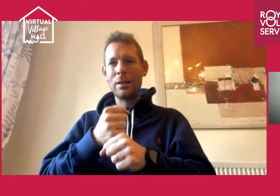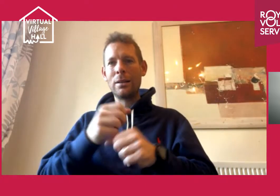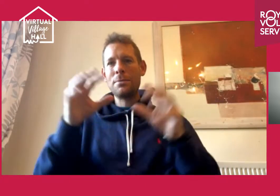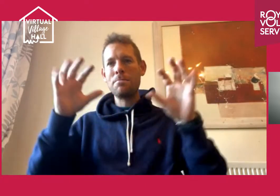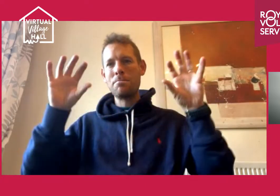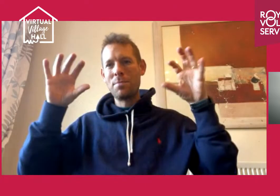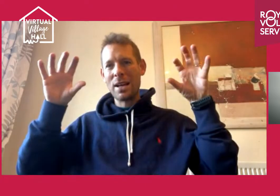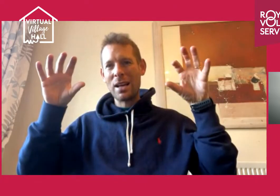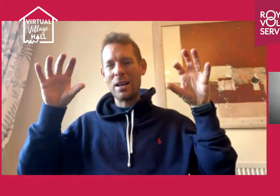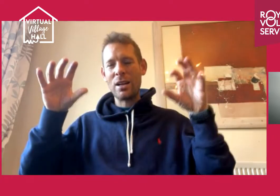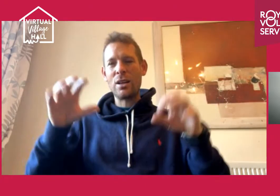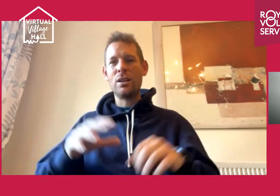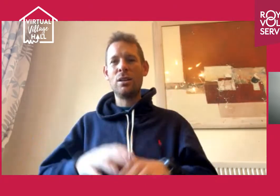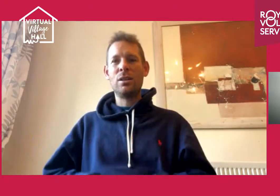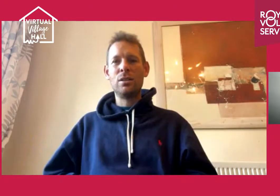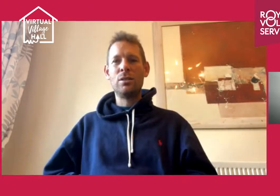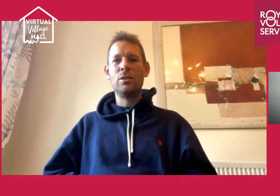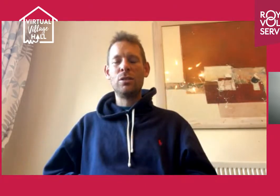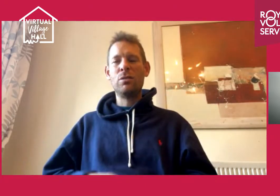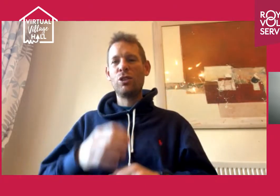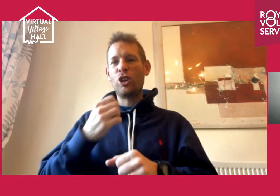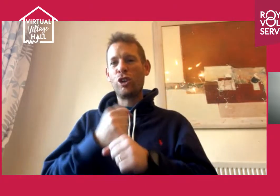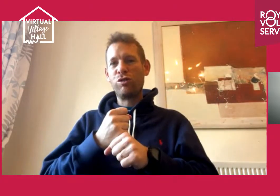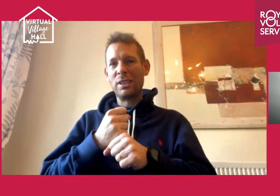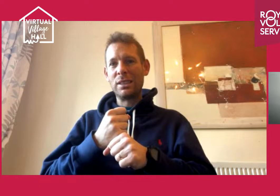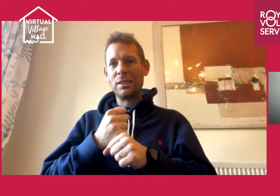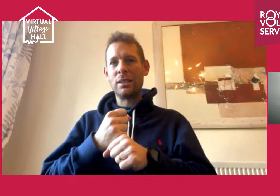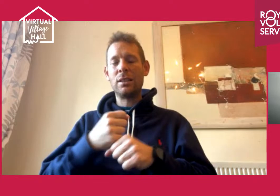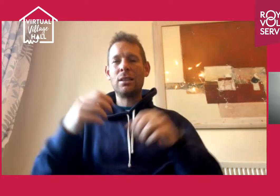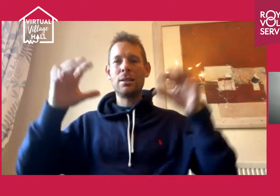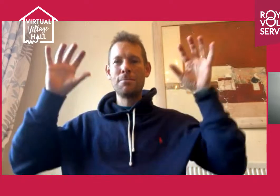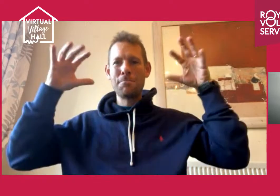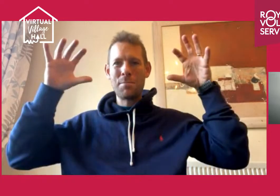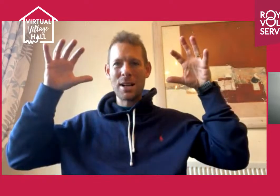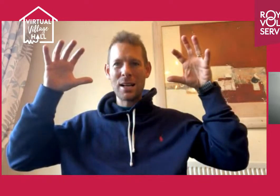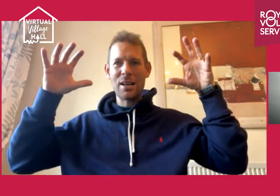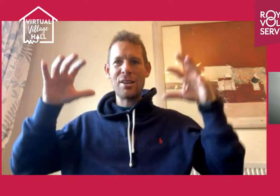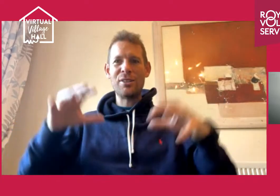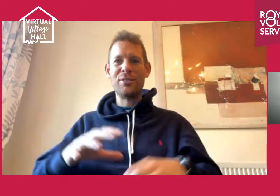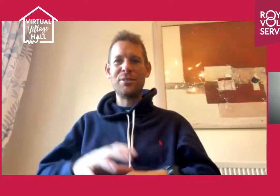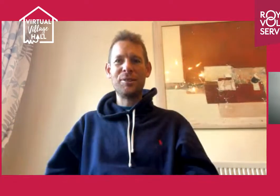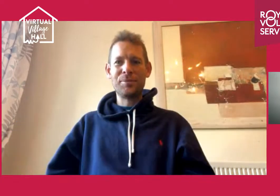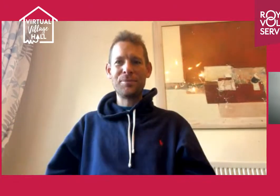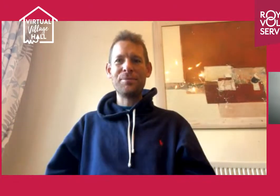And a grizzly bear would just be sign G for grizzly. Grizzly bear.